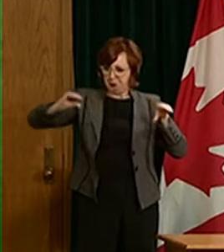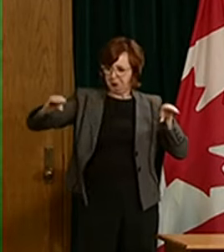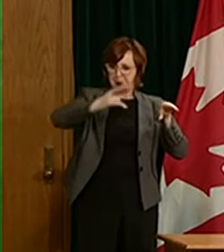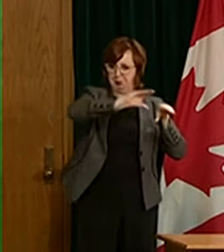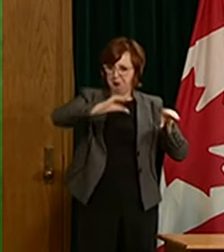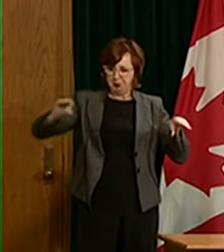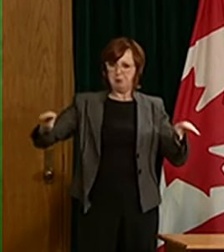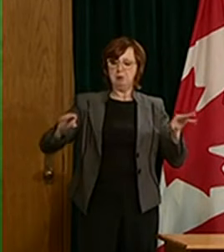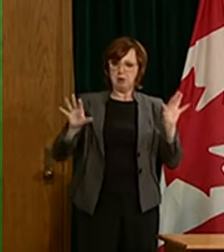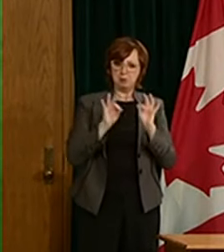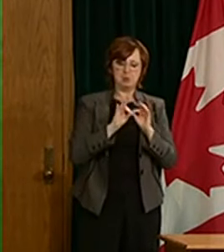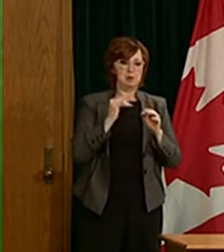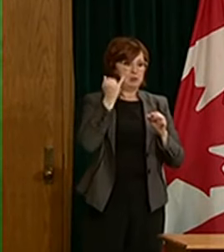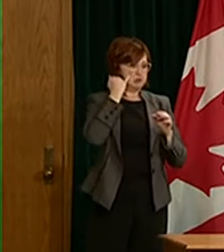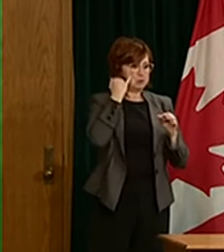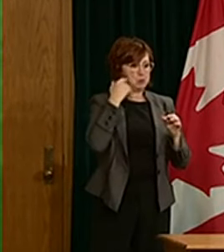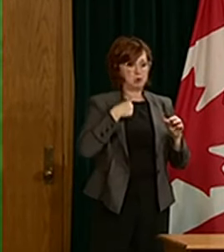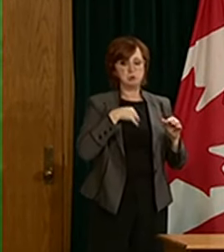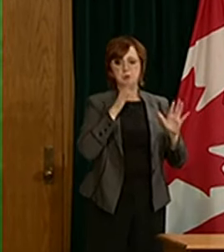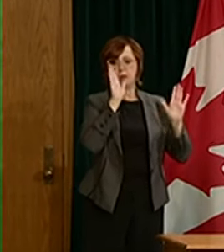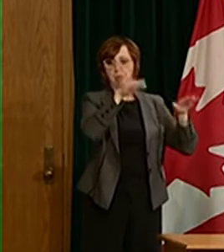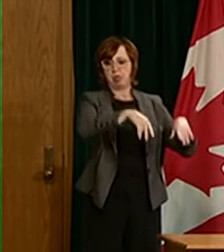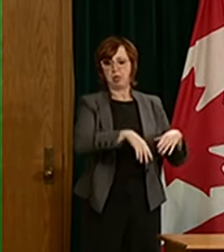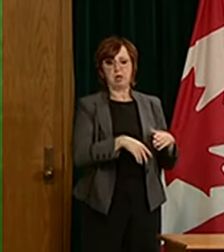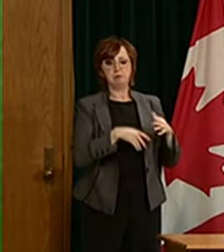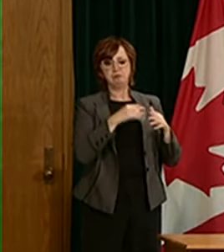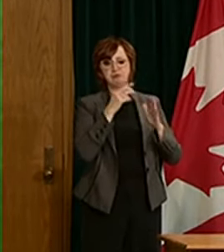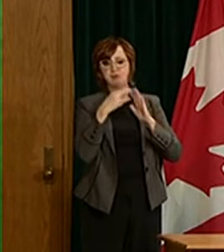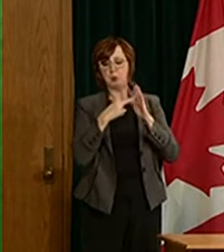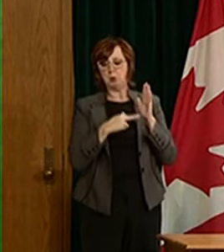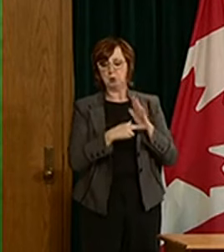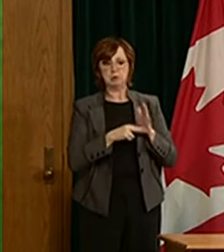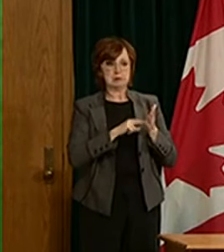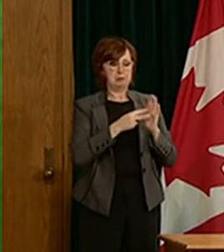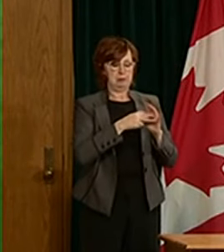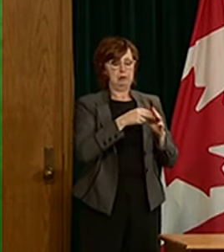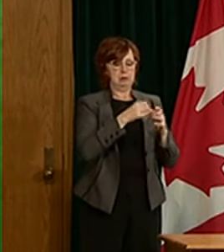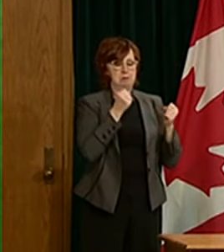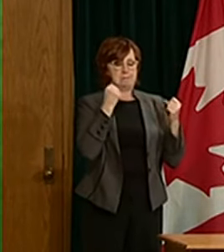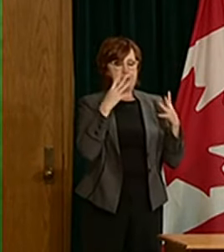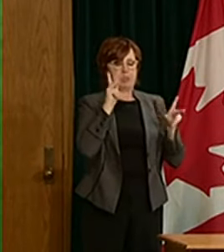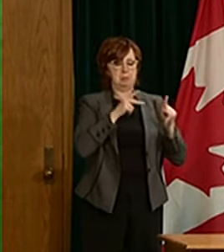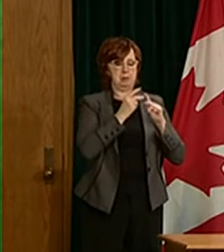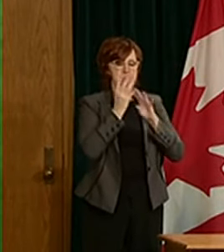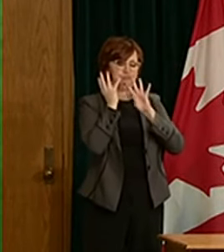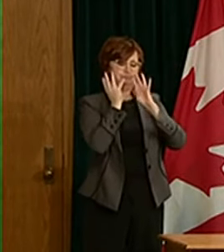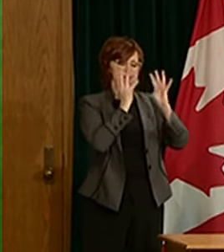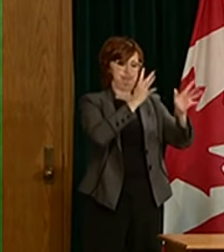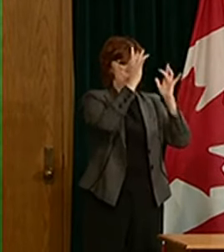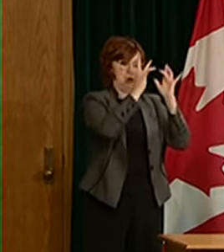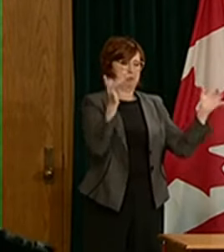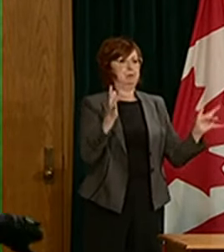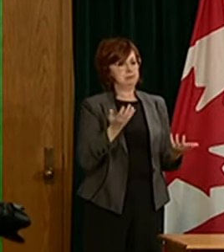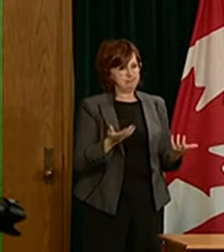hospital projections would be quite high. And as the range of projections goes down, we are flattening the curve with different